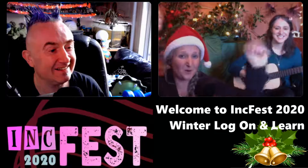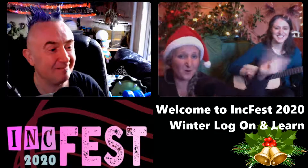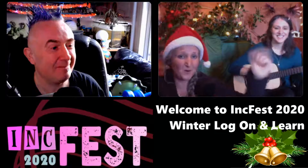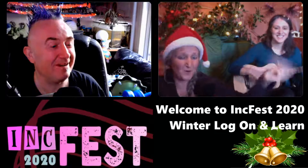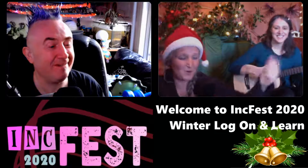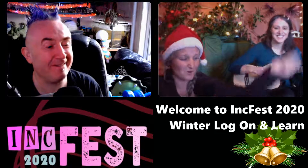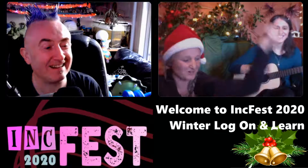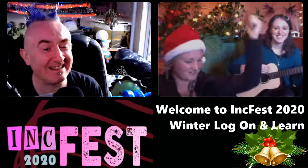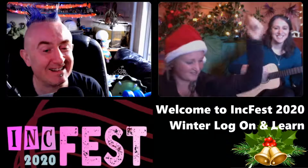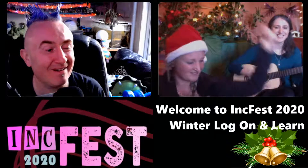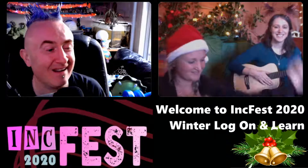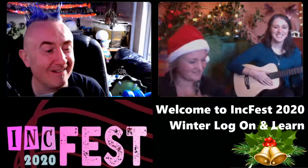wonderland. Perfect. So lovely.